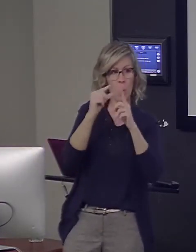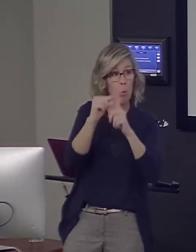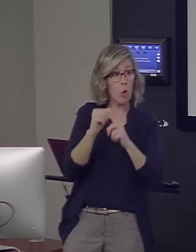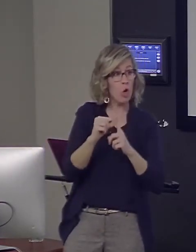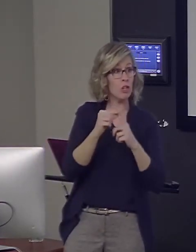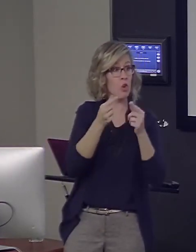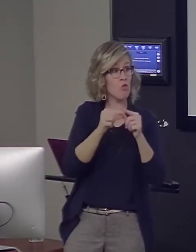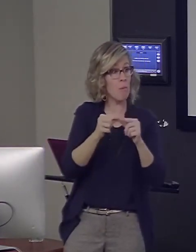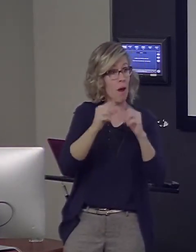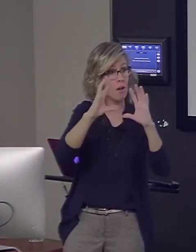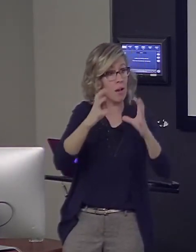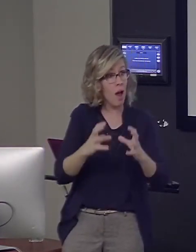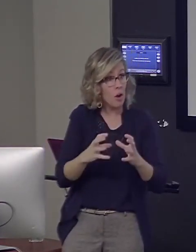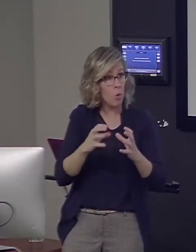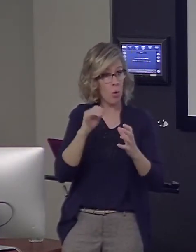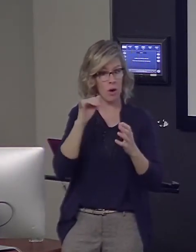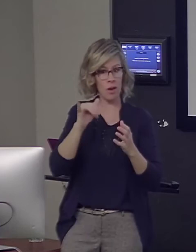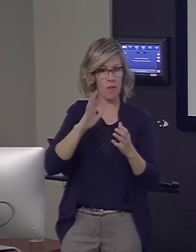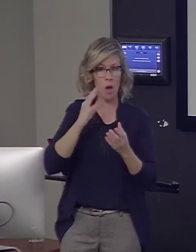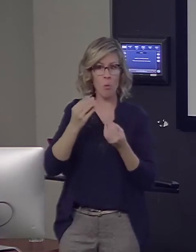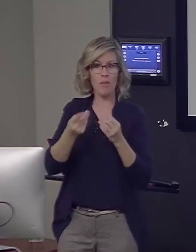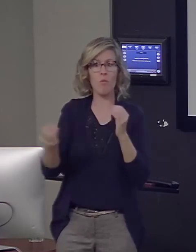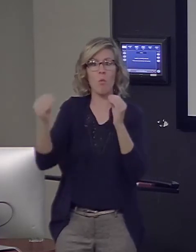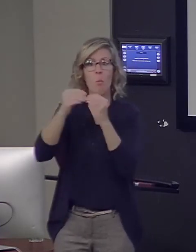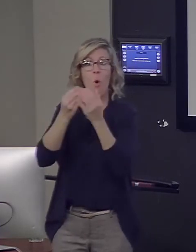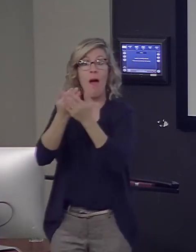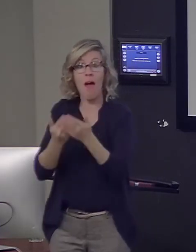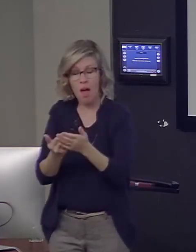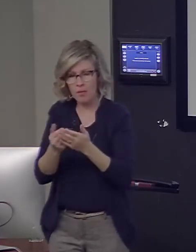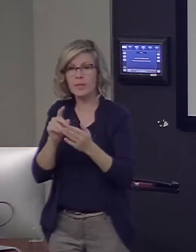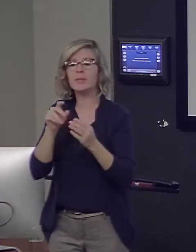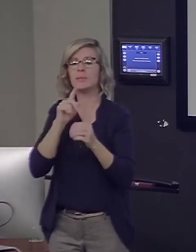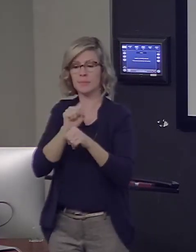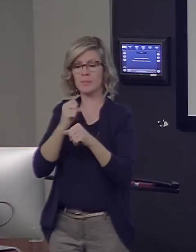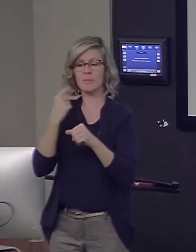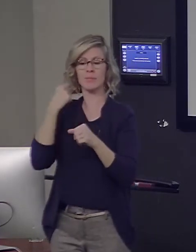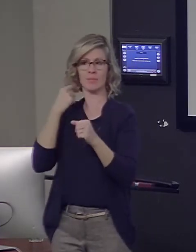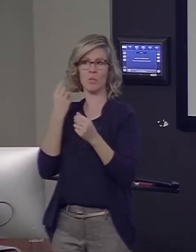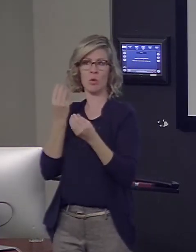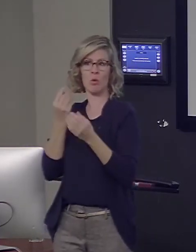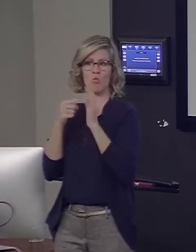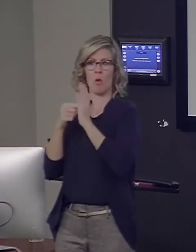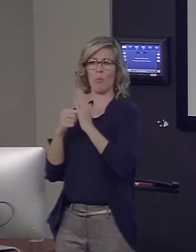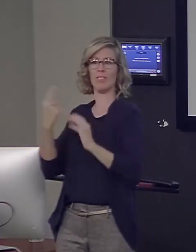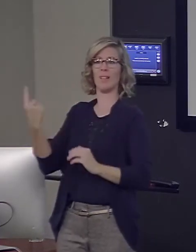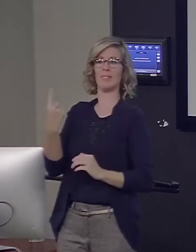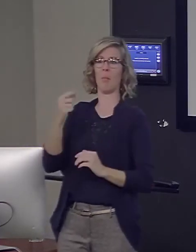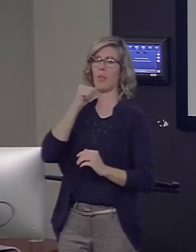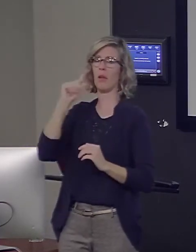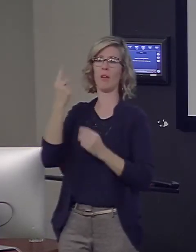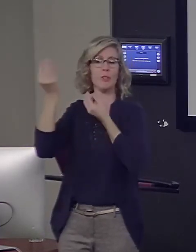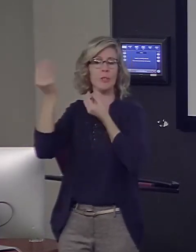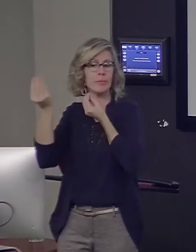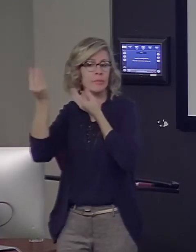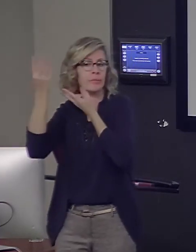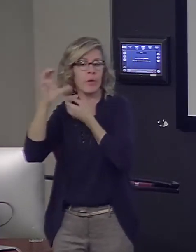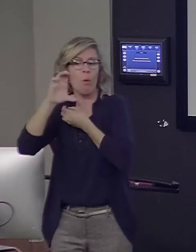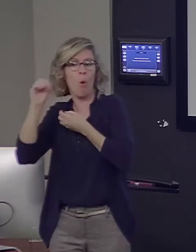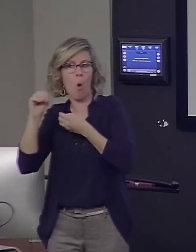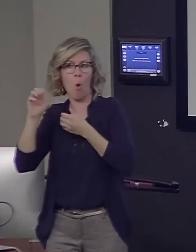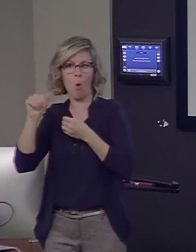of a word that would give you some more evidence that they're actually representing something and not just co-activating?